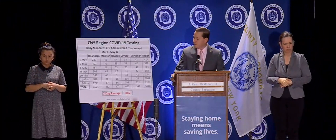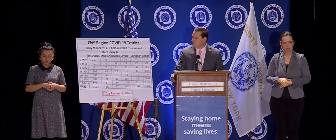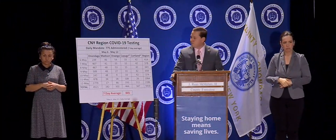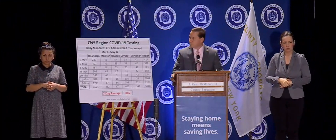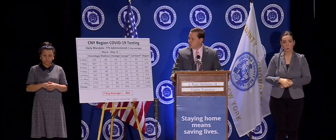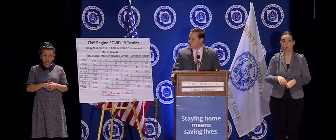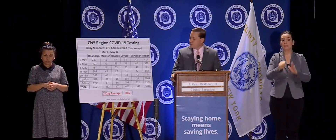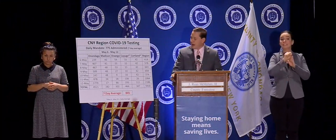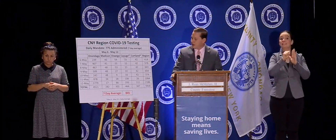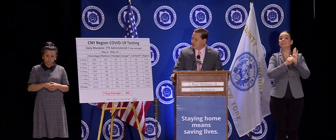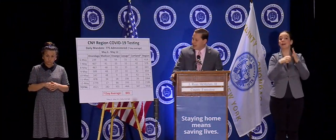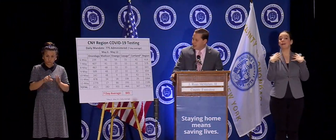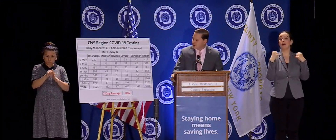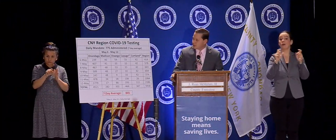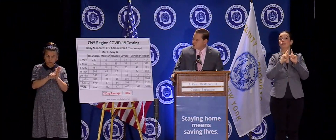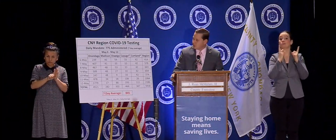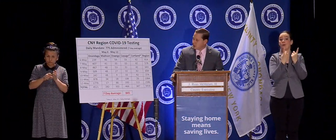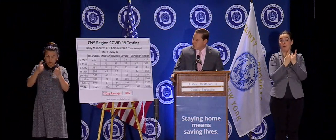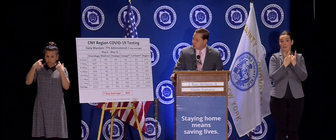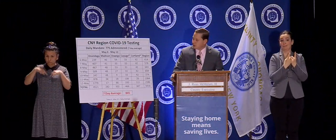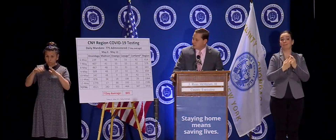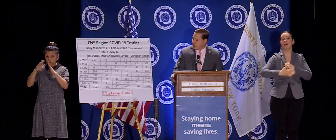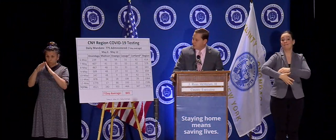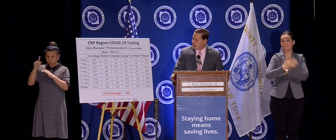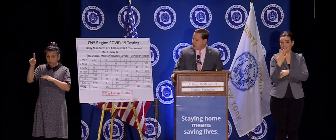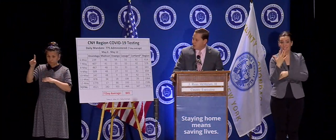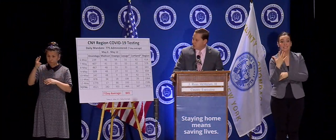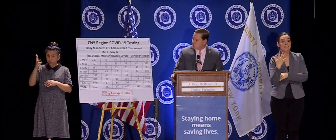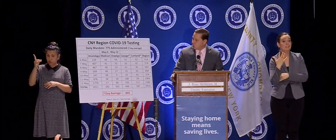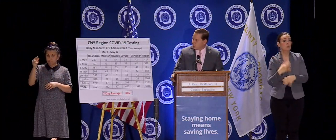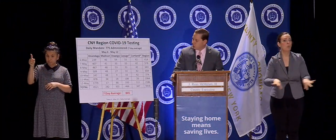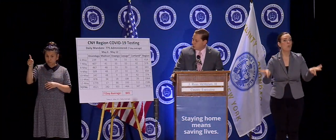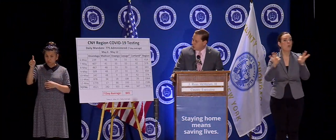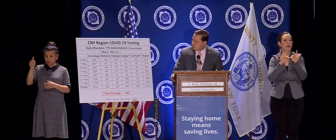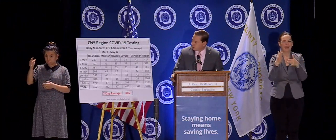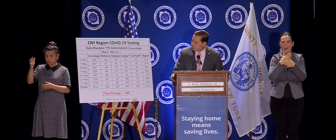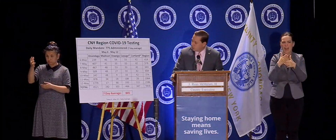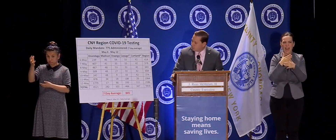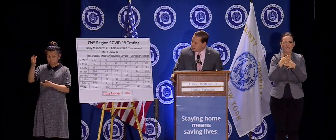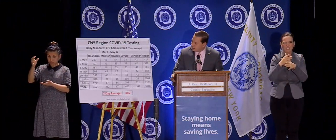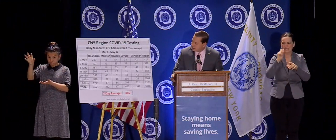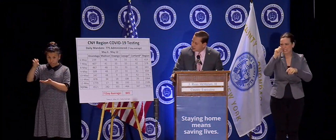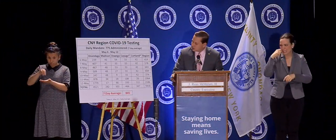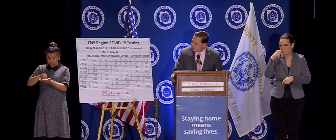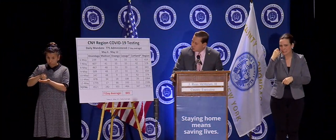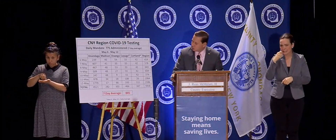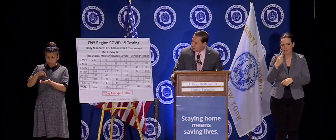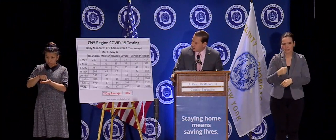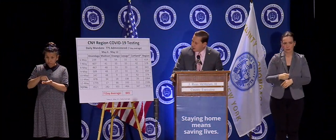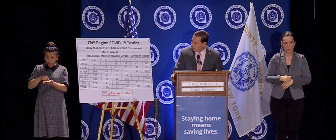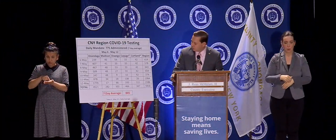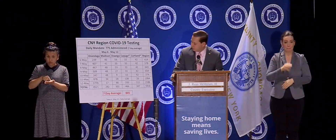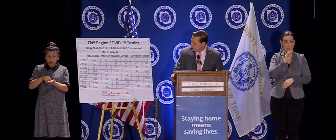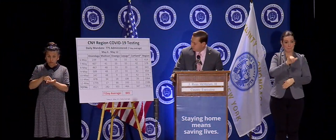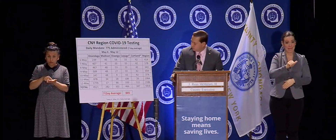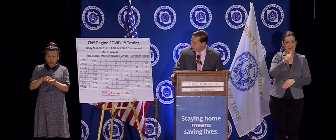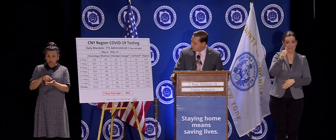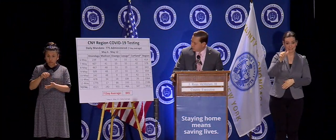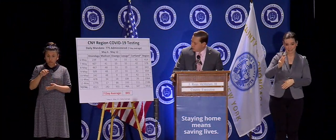department 5 days, what the 5-day average were from May 6th through May